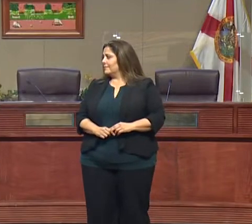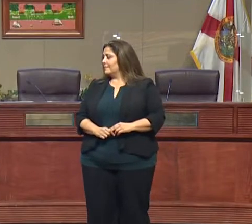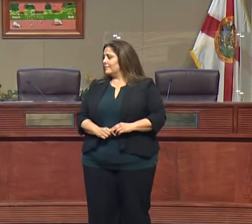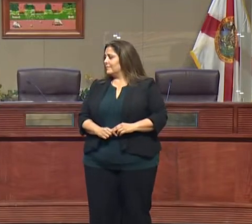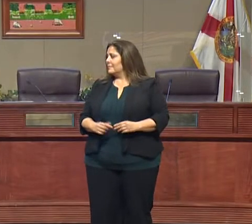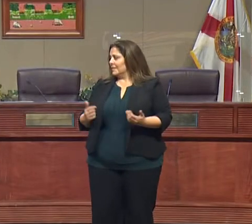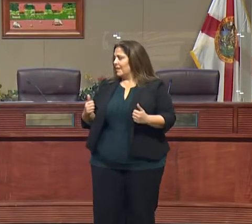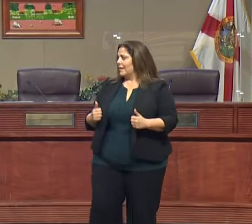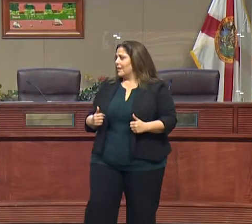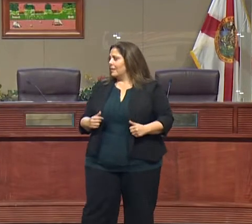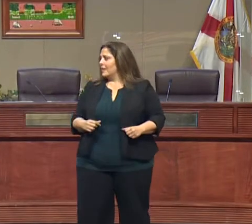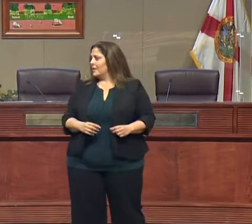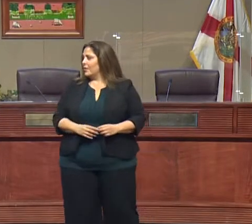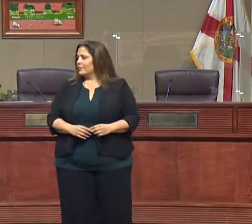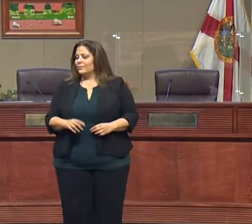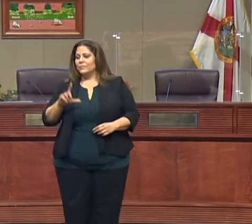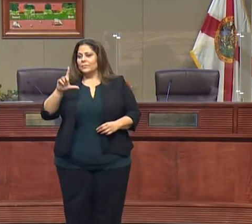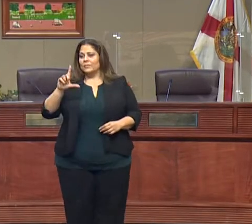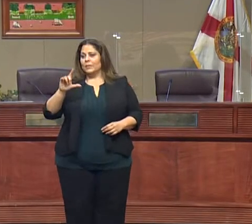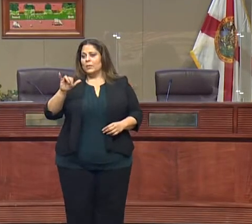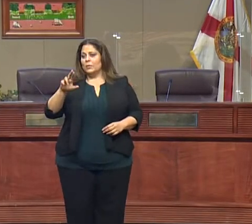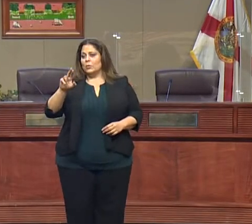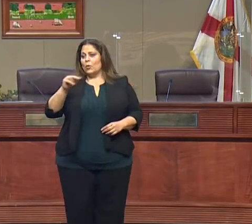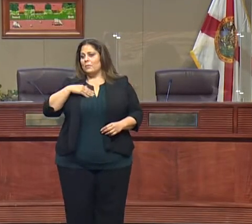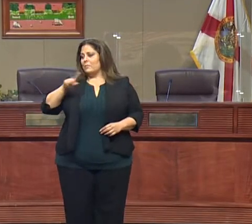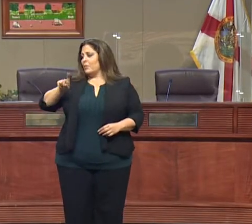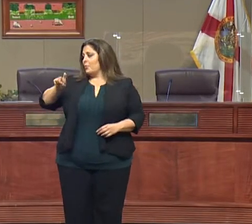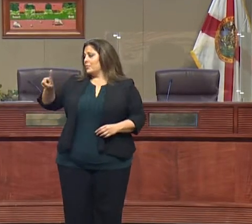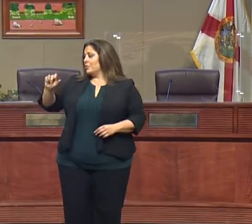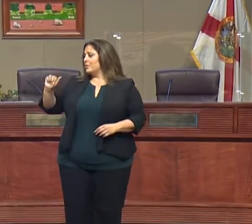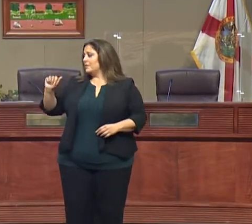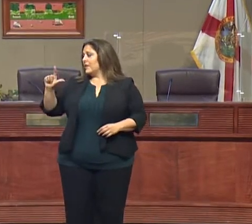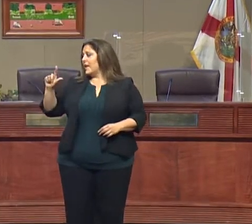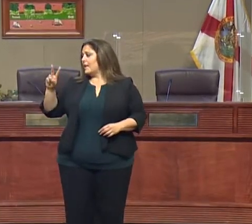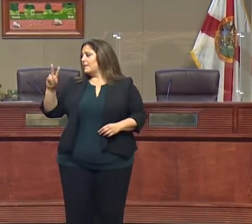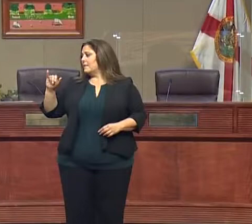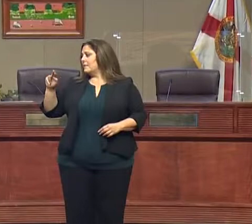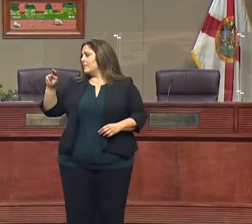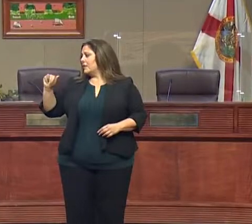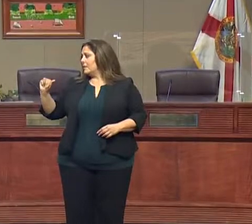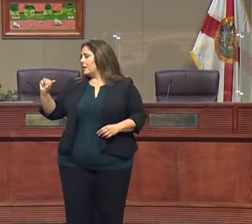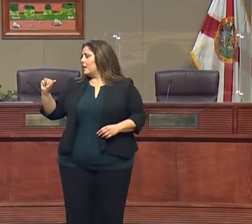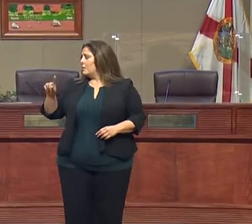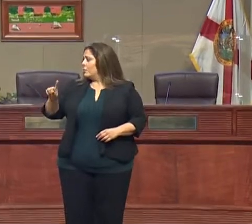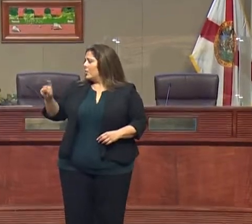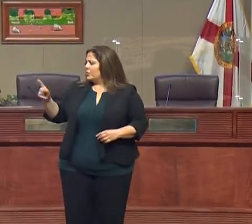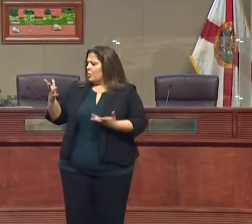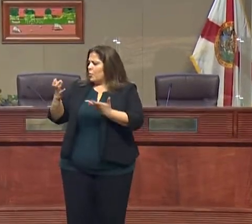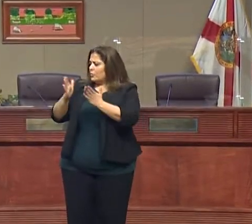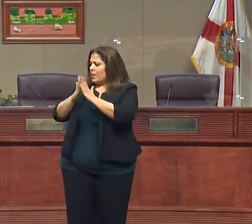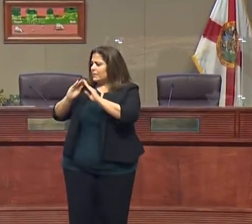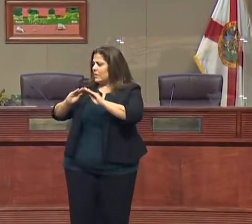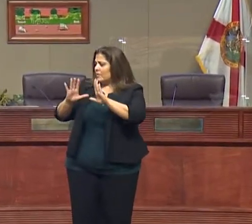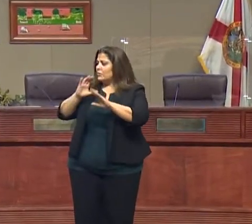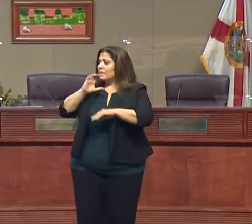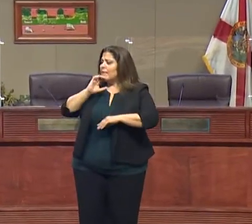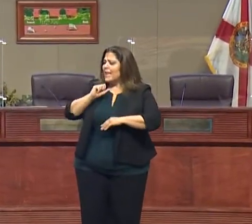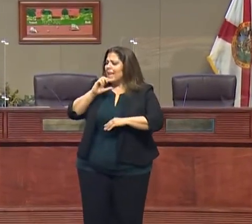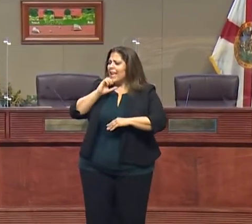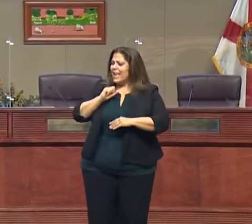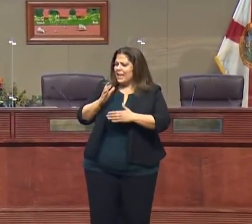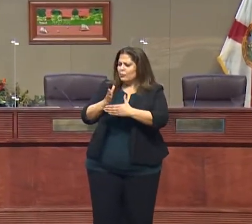Lauren Seabrook, Channel 9. My question's for Alvina. And just one clarification, Alvina, did you say the age range was 5